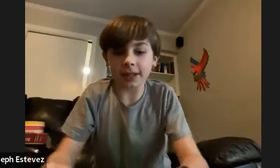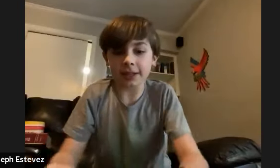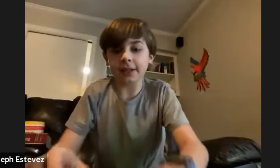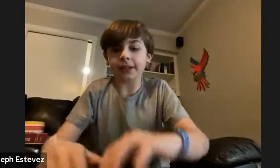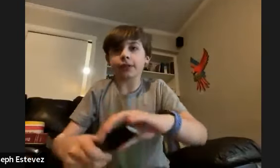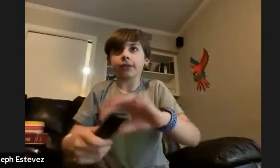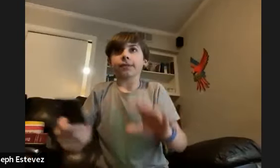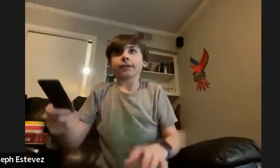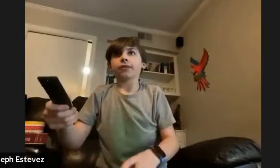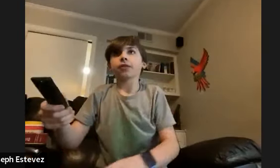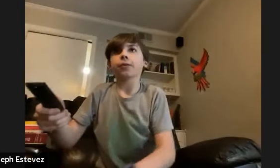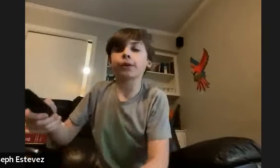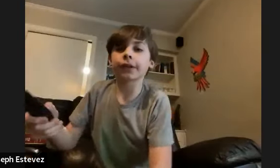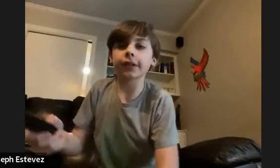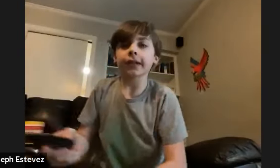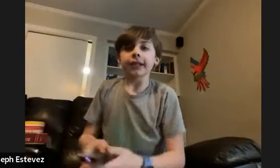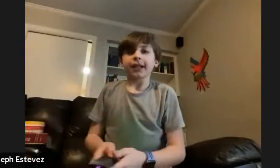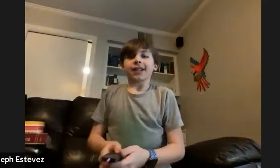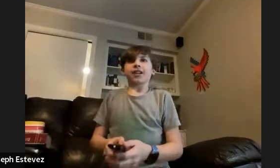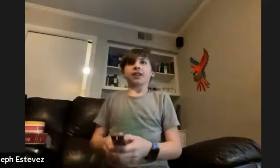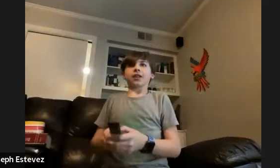Yes, I do. I was just wondering,